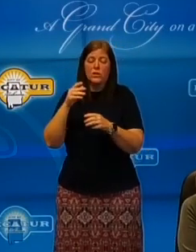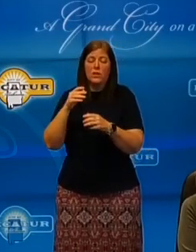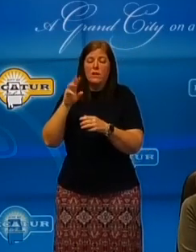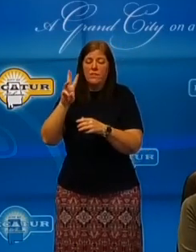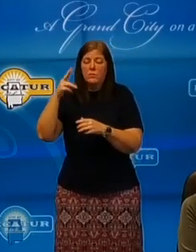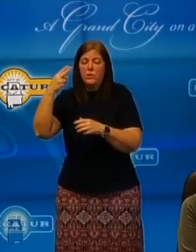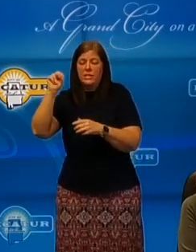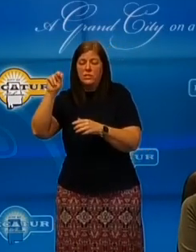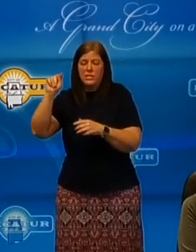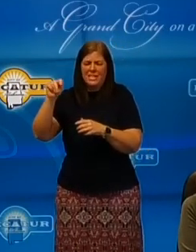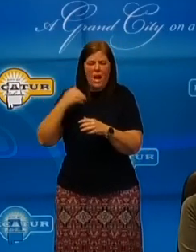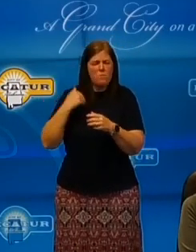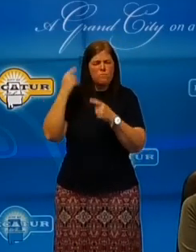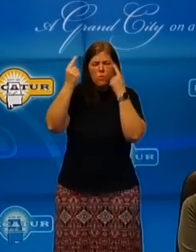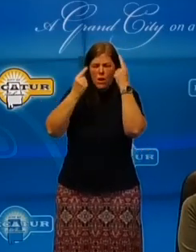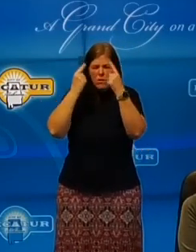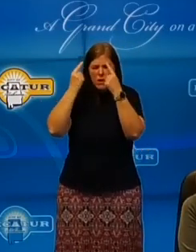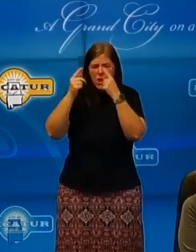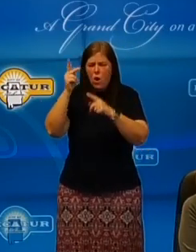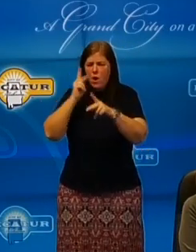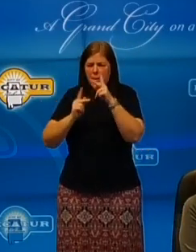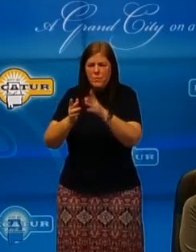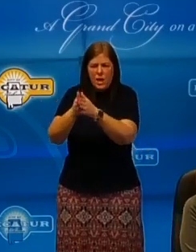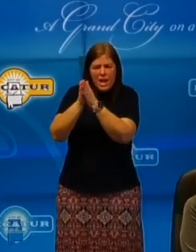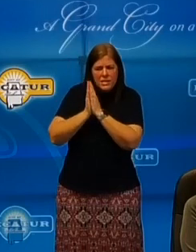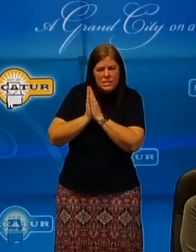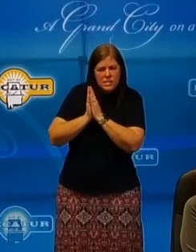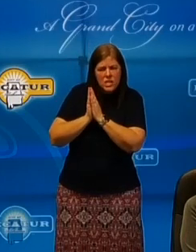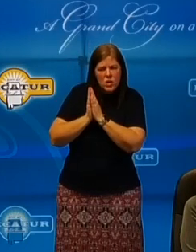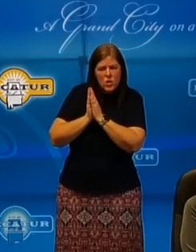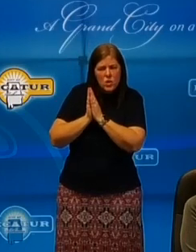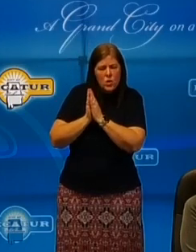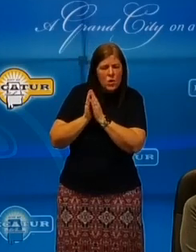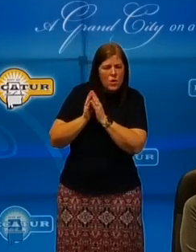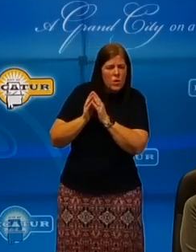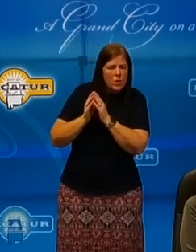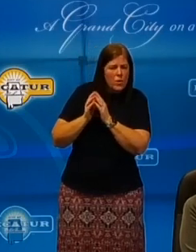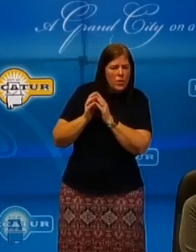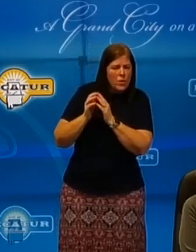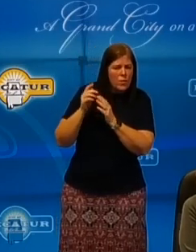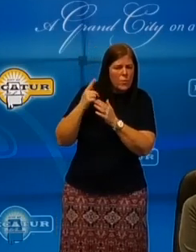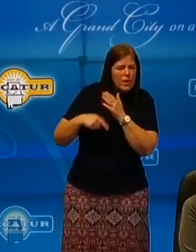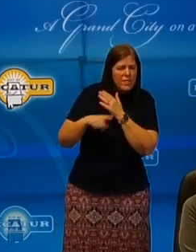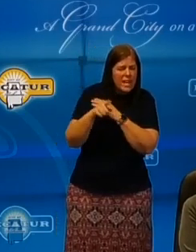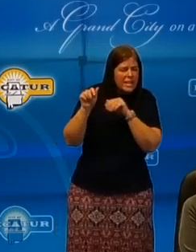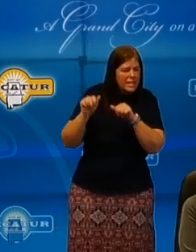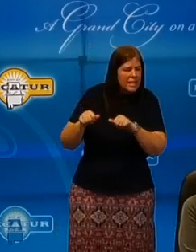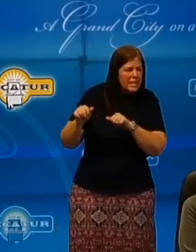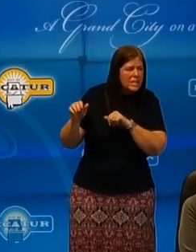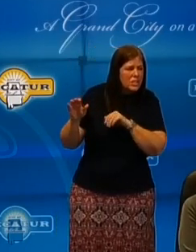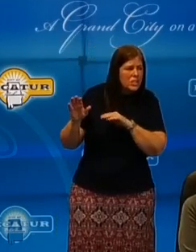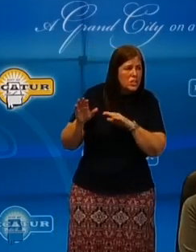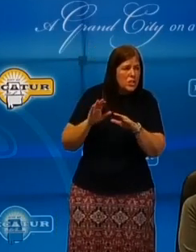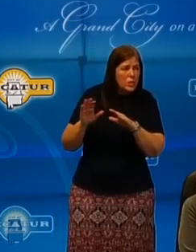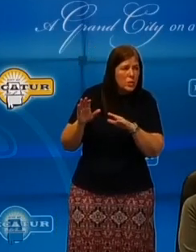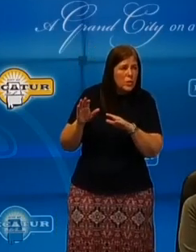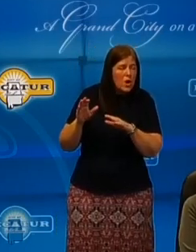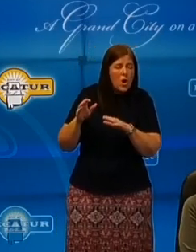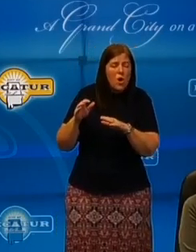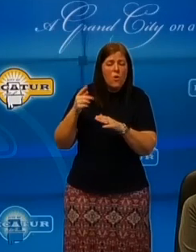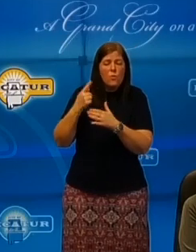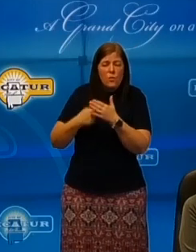wondering, there are people asking, what they can do for medical staff. You kind of mentioned that briefly. What's acceptable and